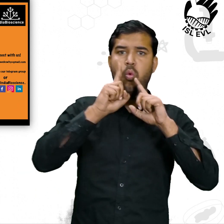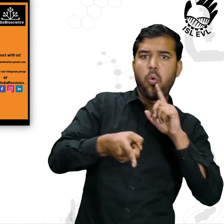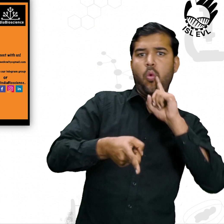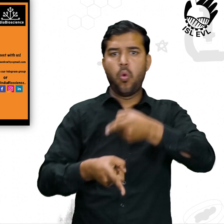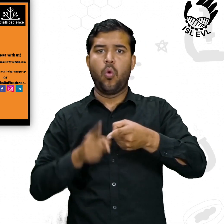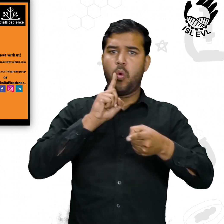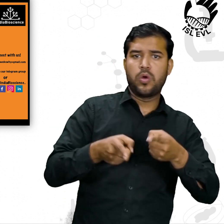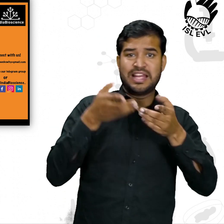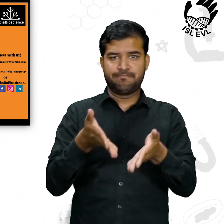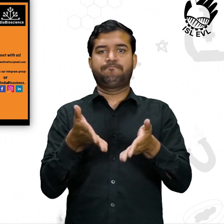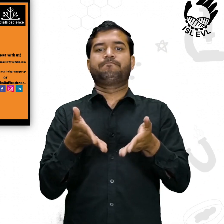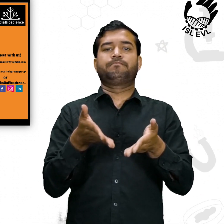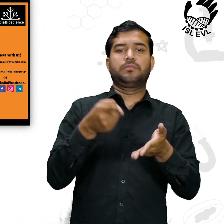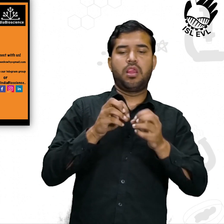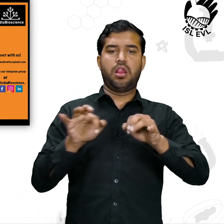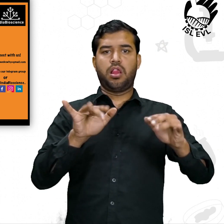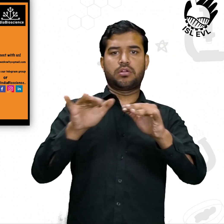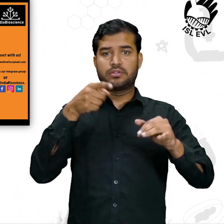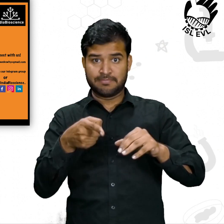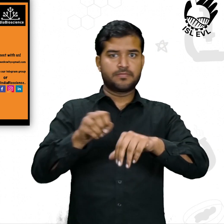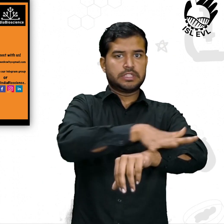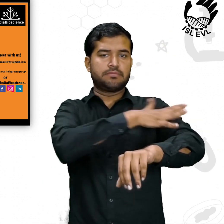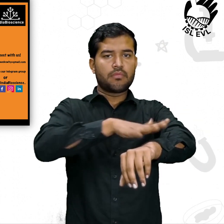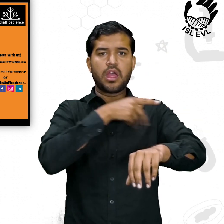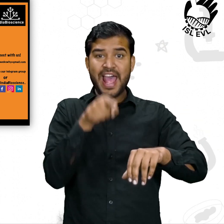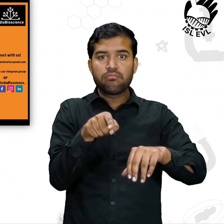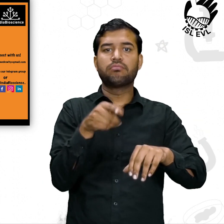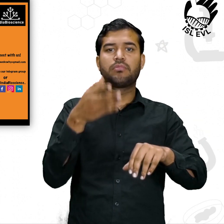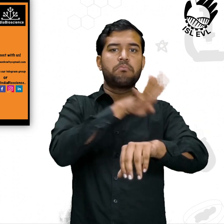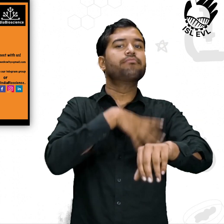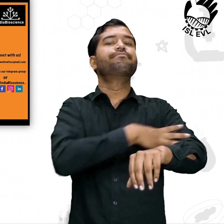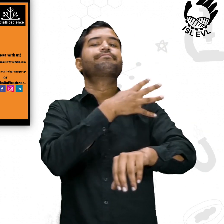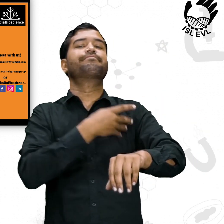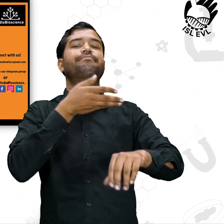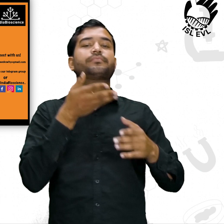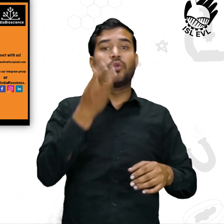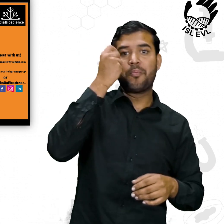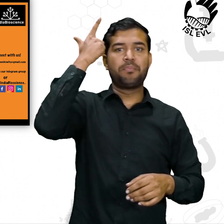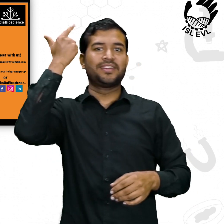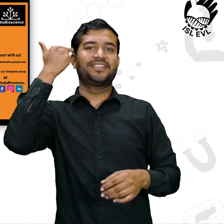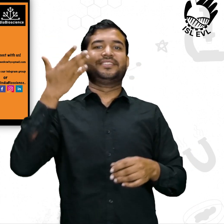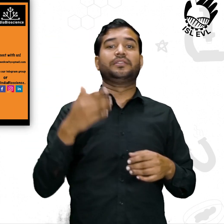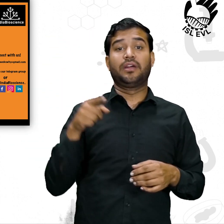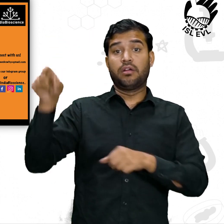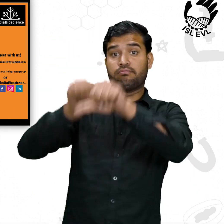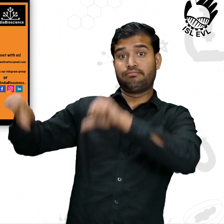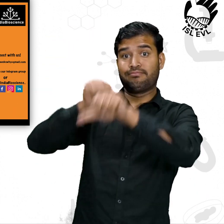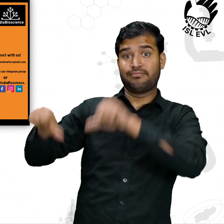Bingo! Yes, various scientists have tried to study the tiger's DNA. And after lots of research on the cat family